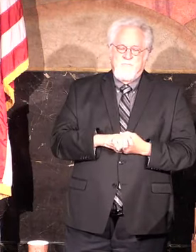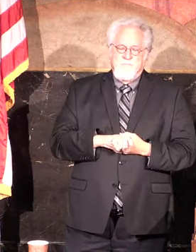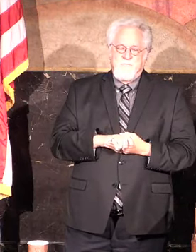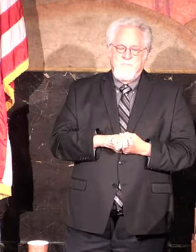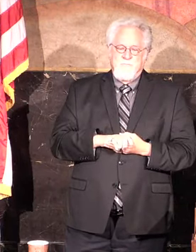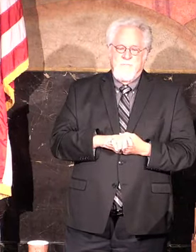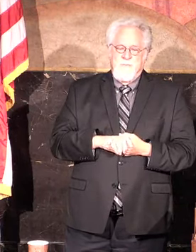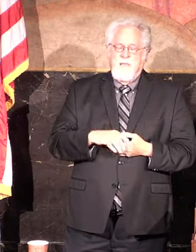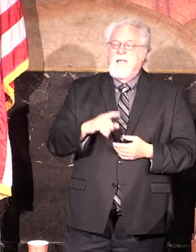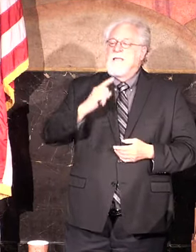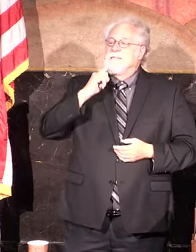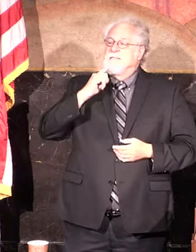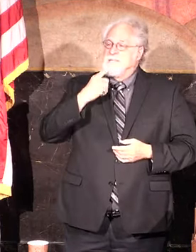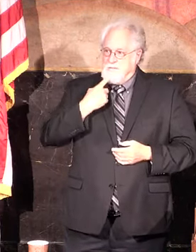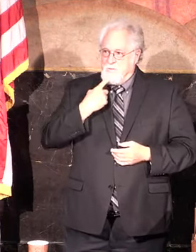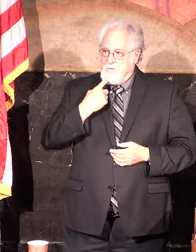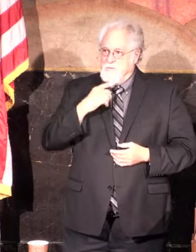a serious